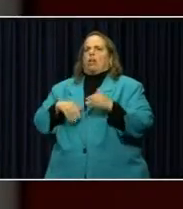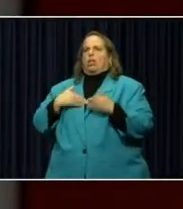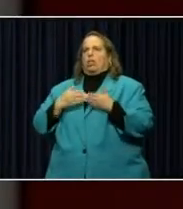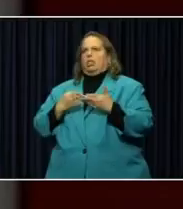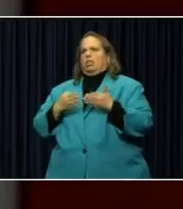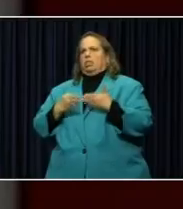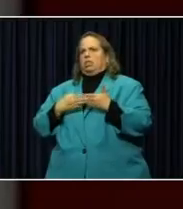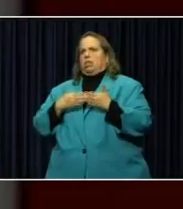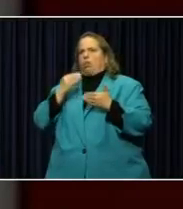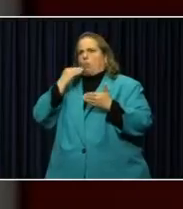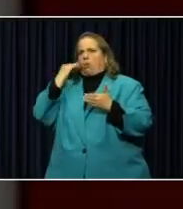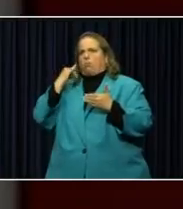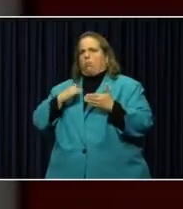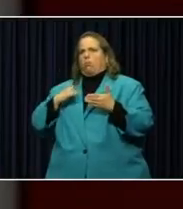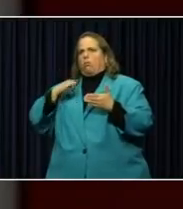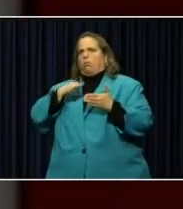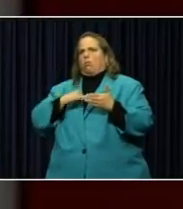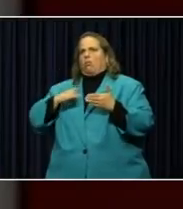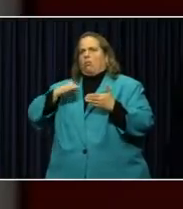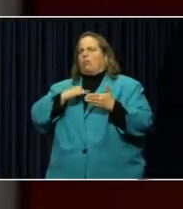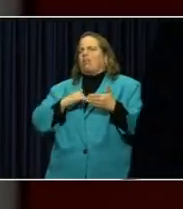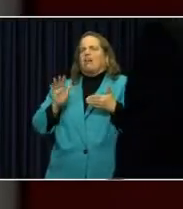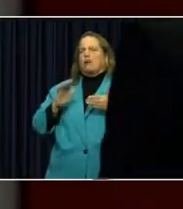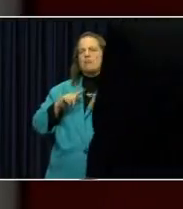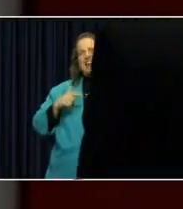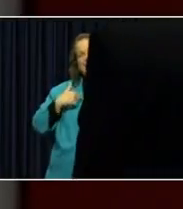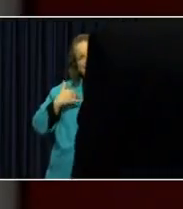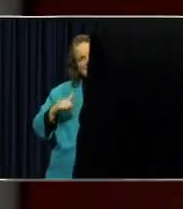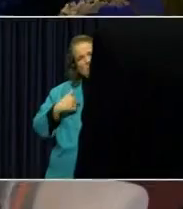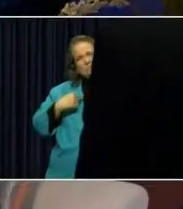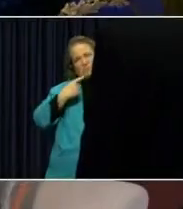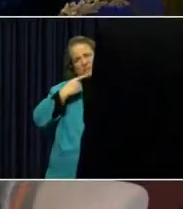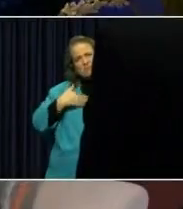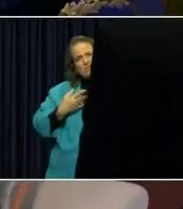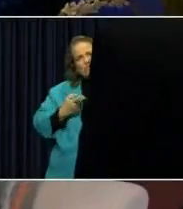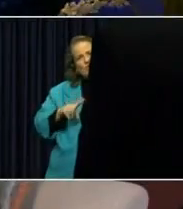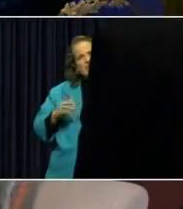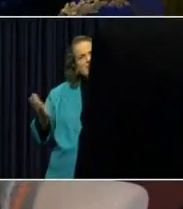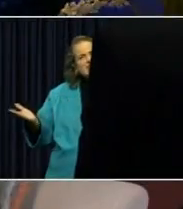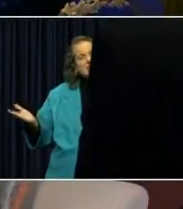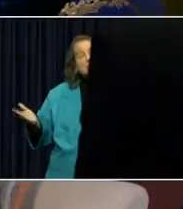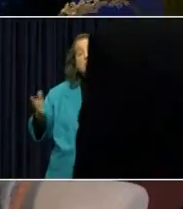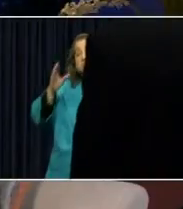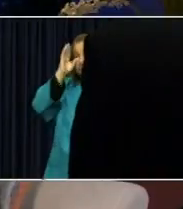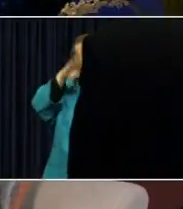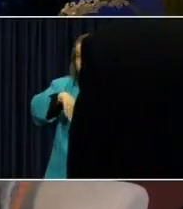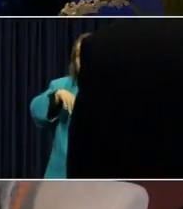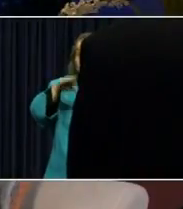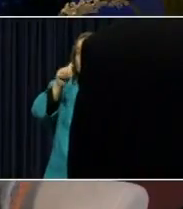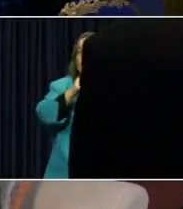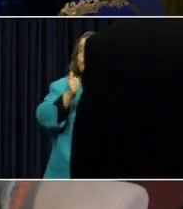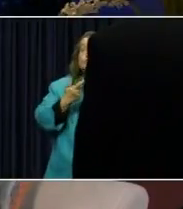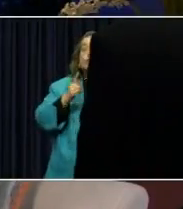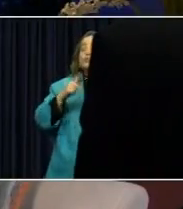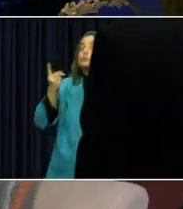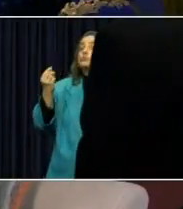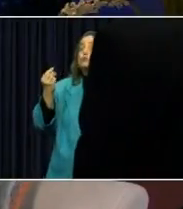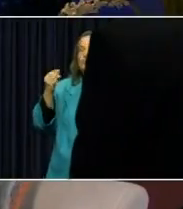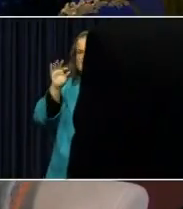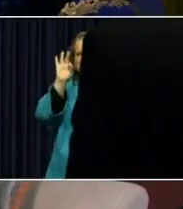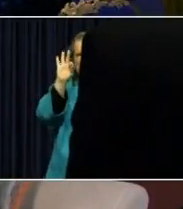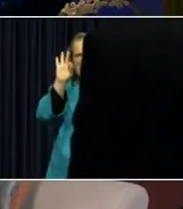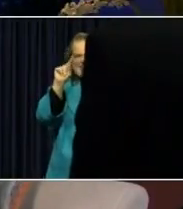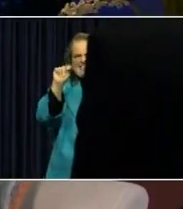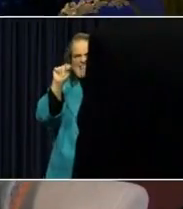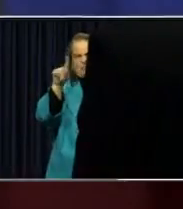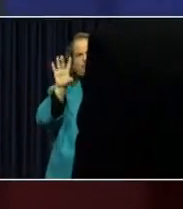up all day. But I still miss my friends. Well, you know, what we should do with your friends is FaceTime them as well, right? You